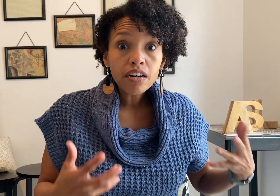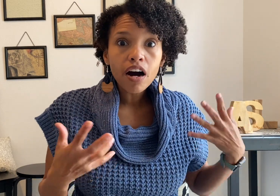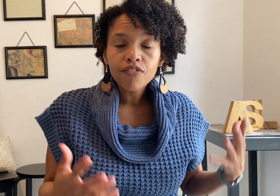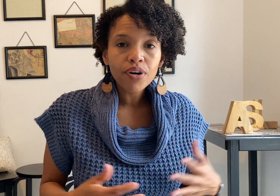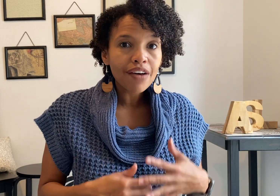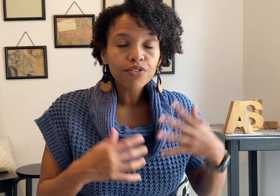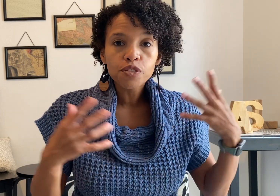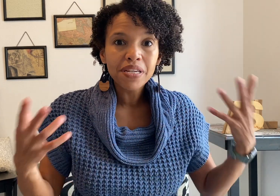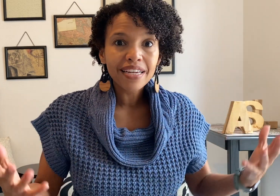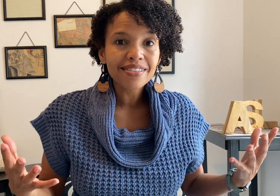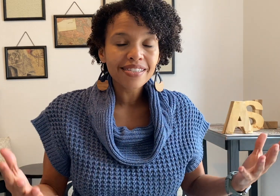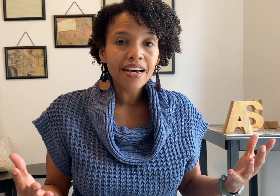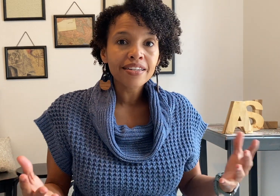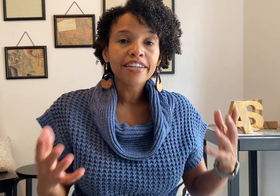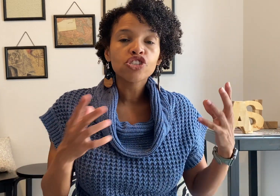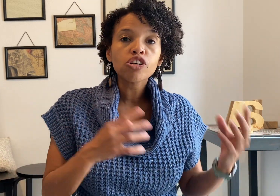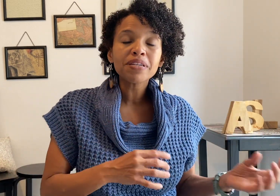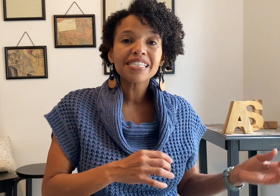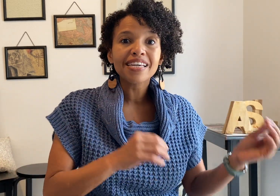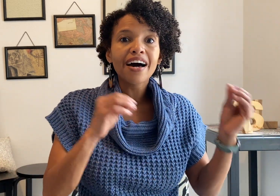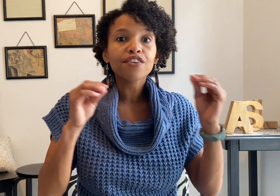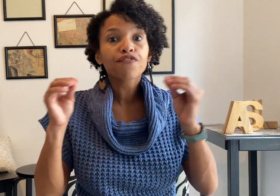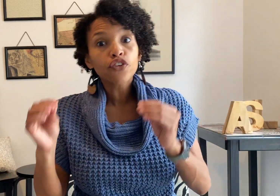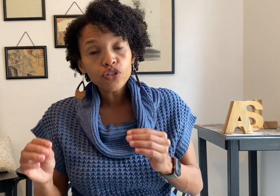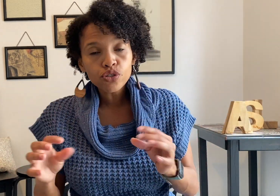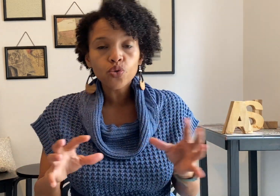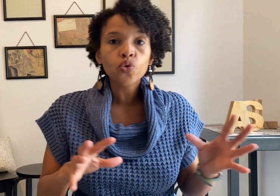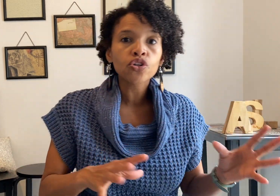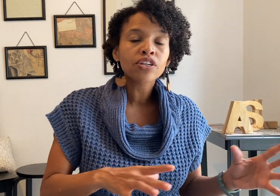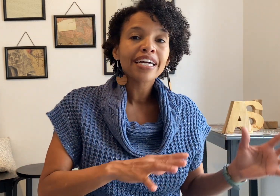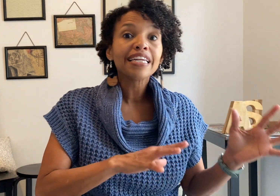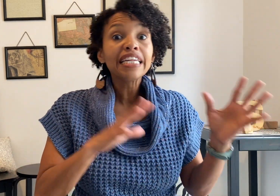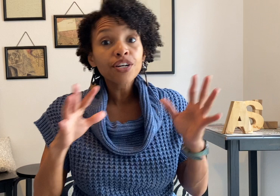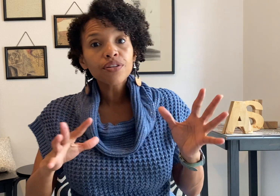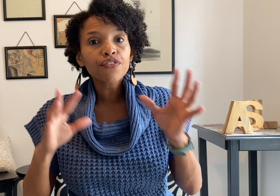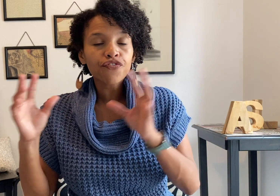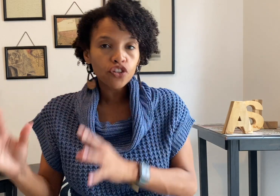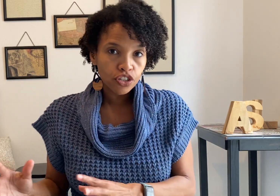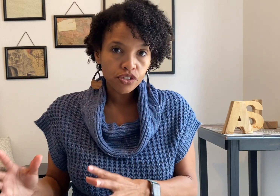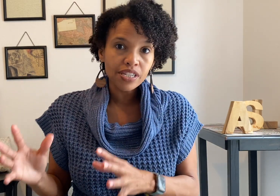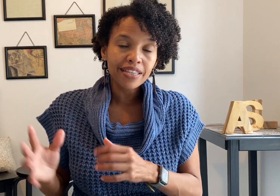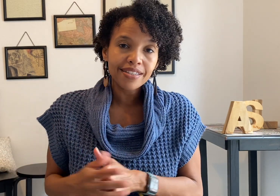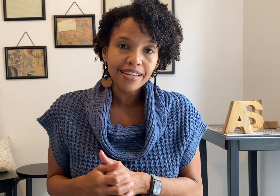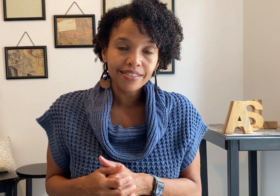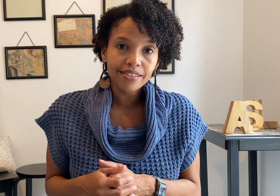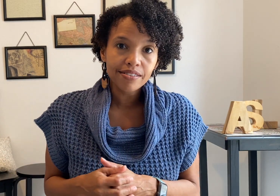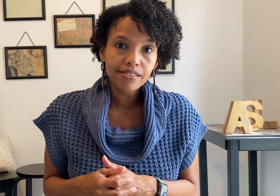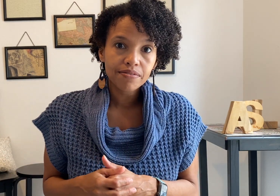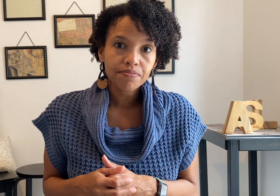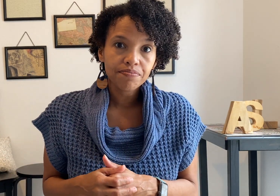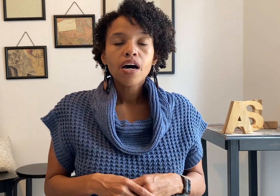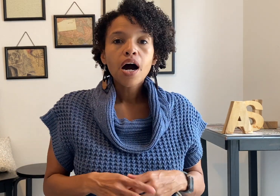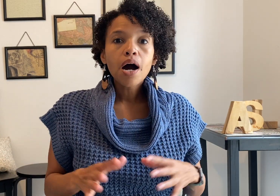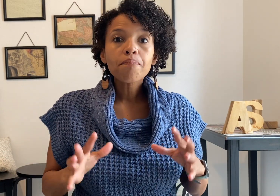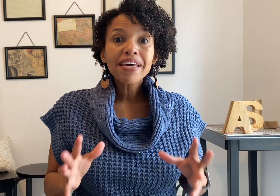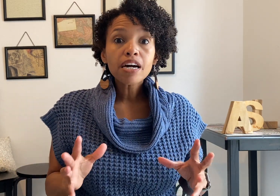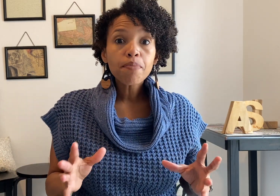of whatever's being said, it should be signed first or nearly first in the sentence. A big component